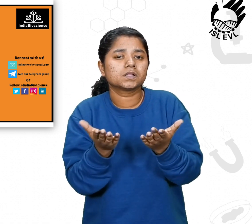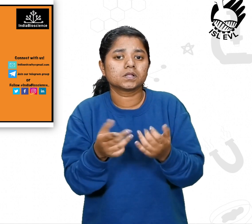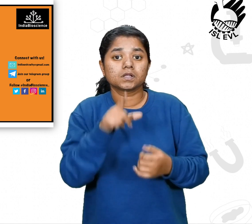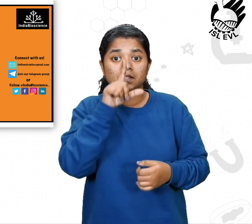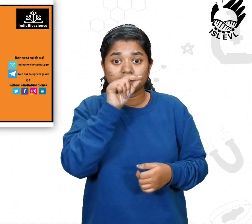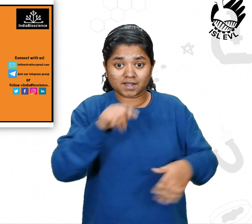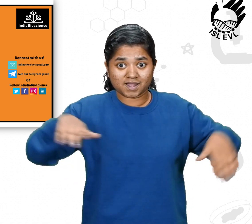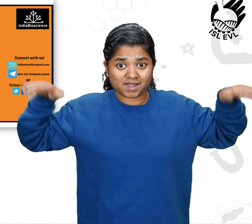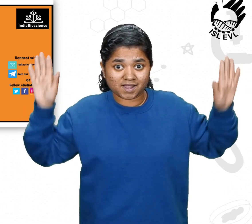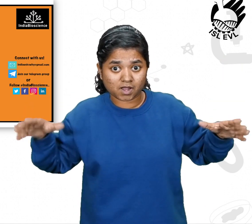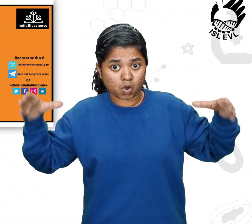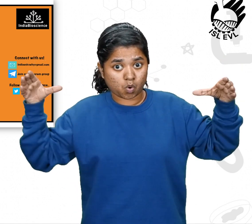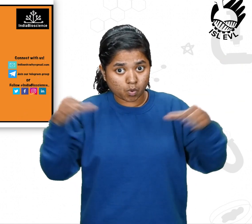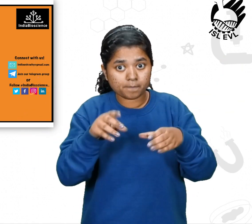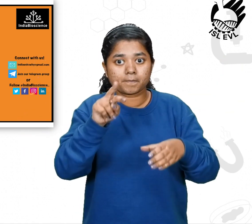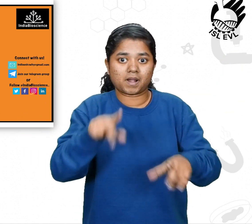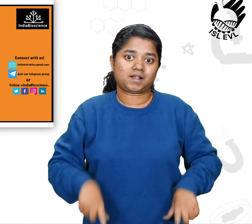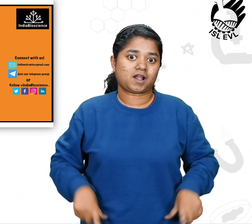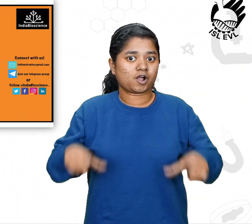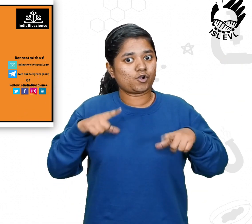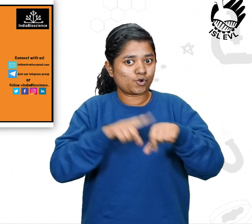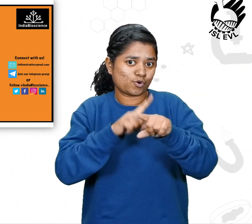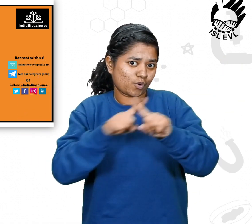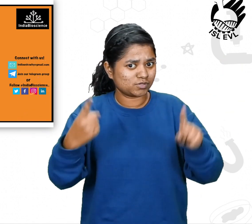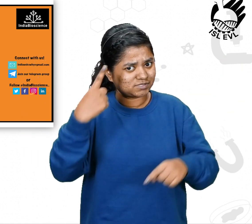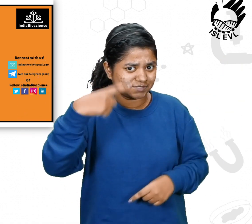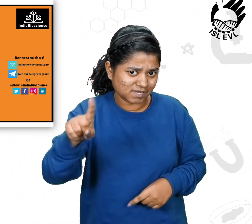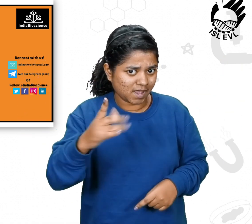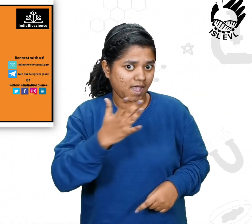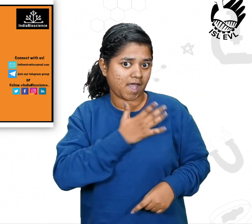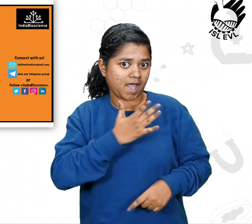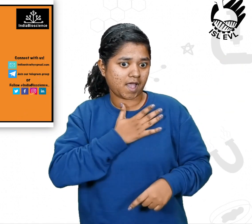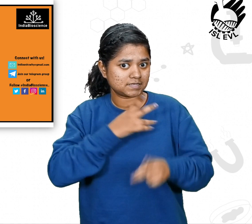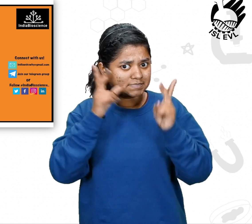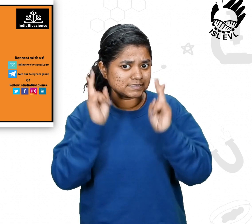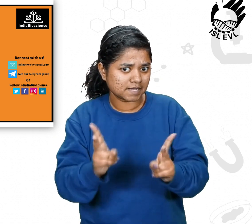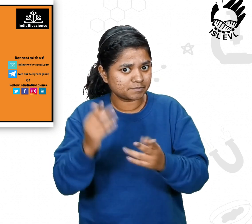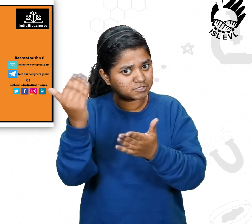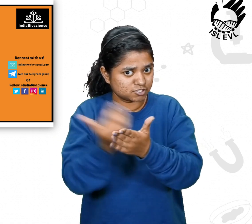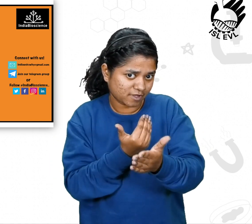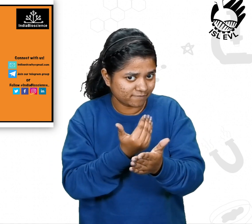mean that being in groups helps these birds live longer?